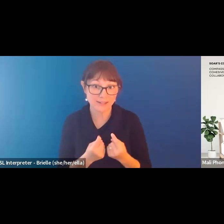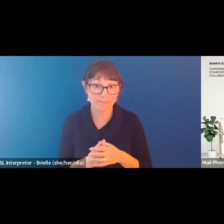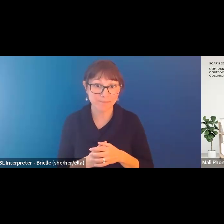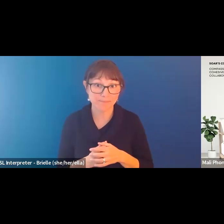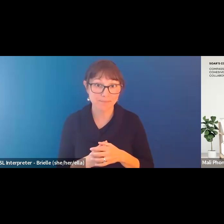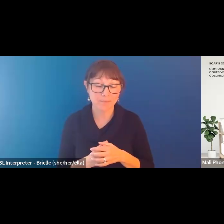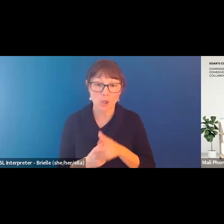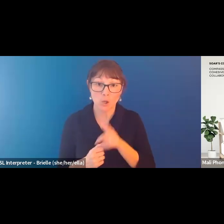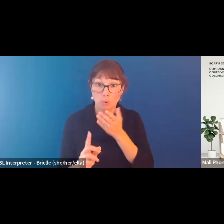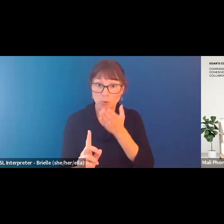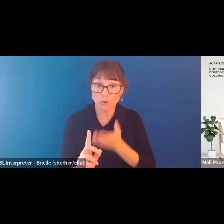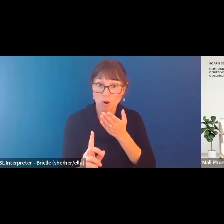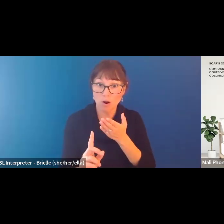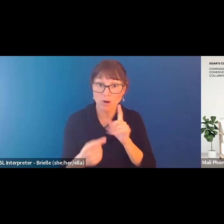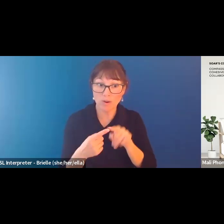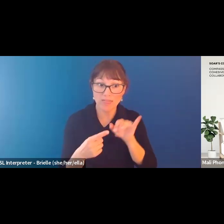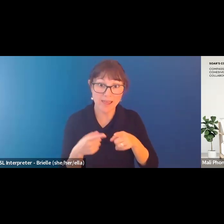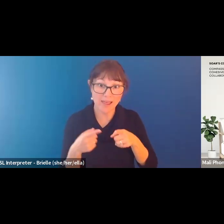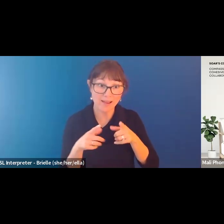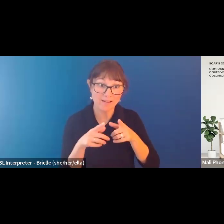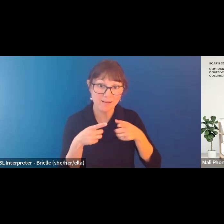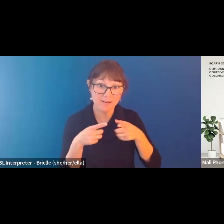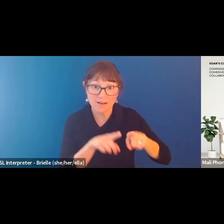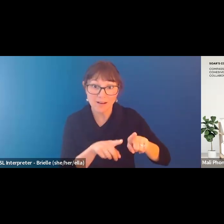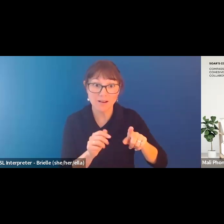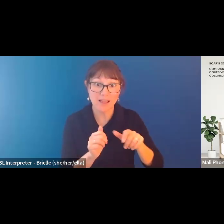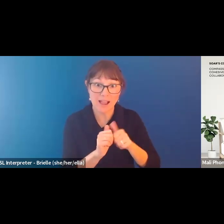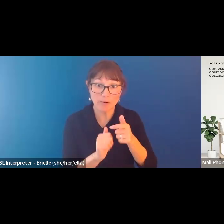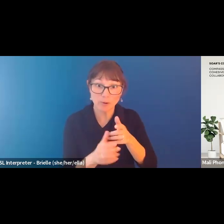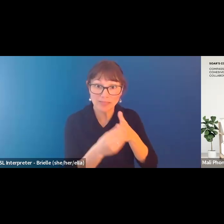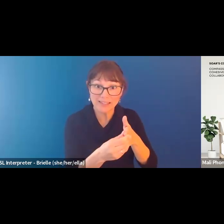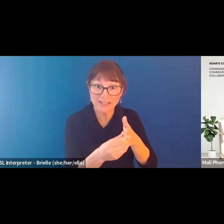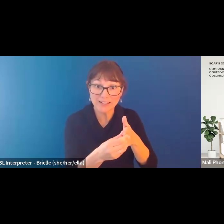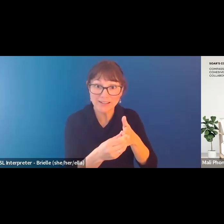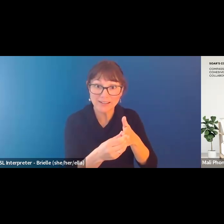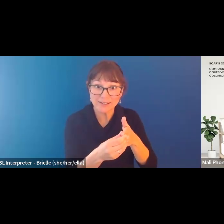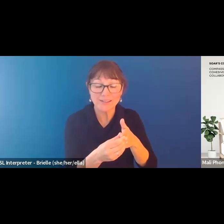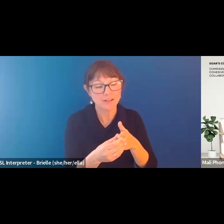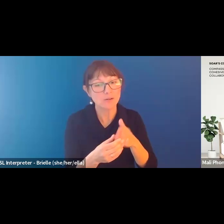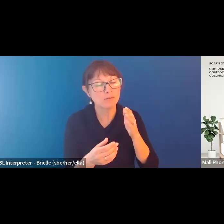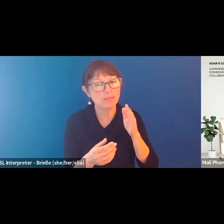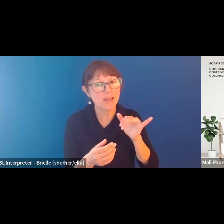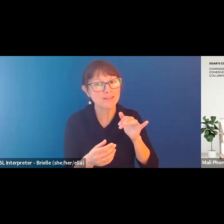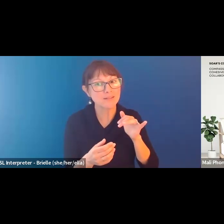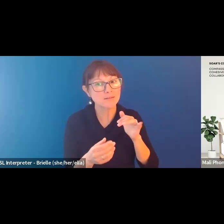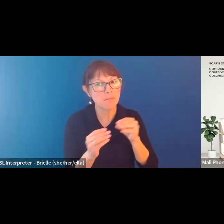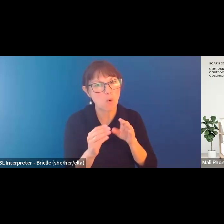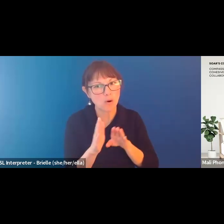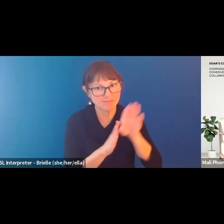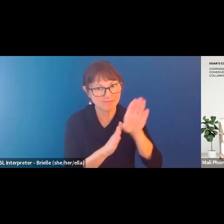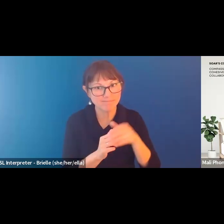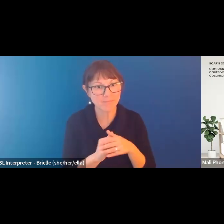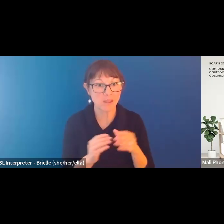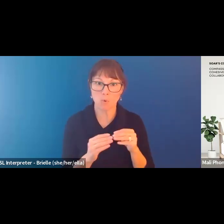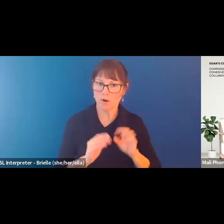are is in sync with how you lead, there's less friction, less burnout. more clarity, more